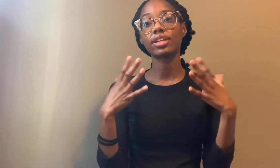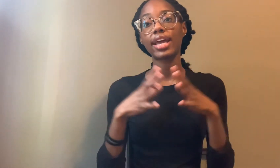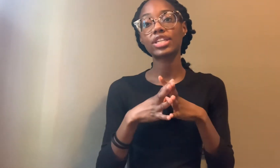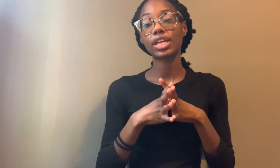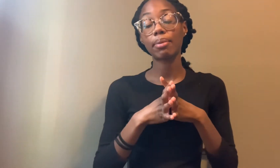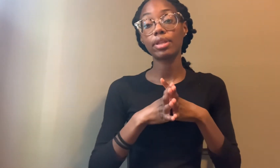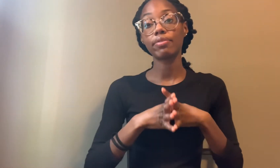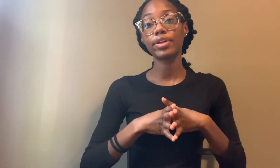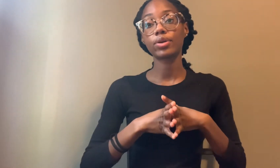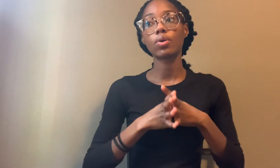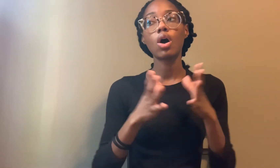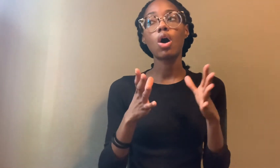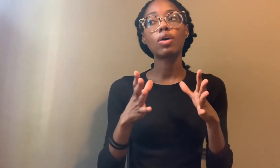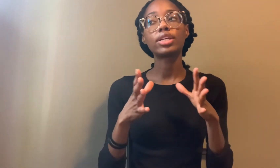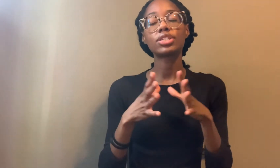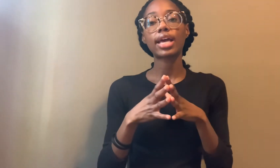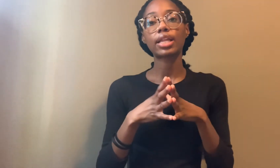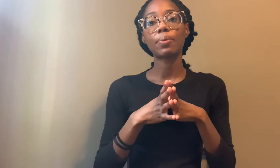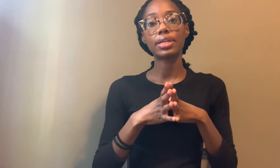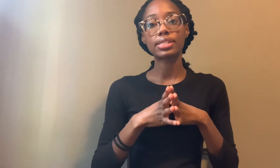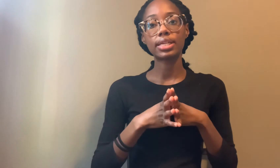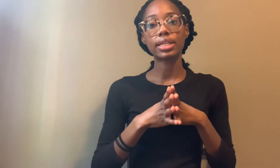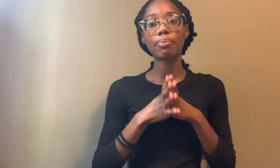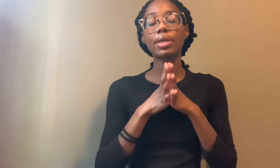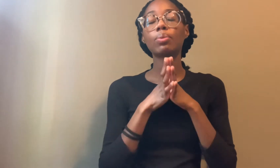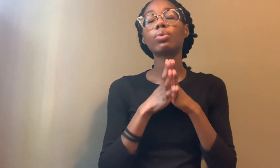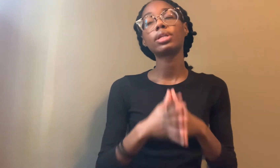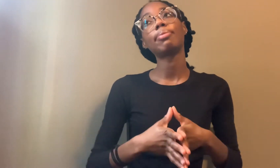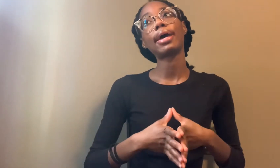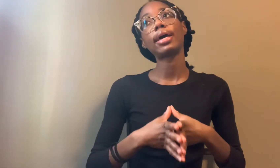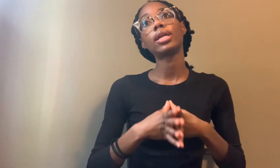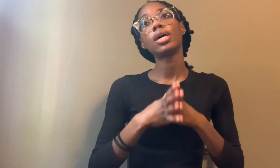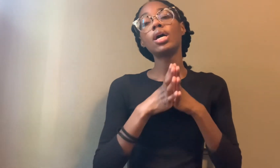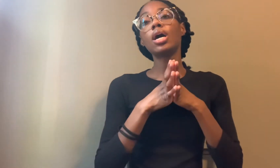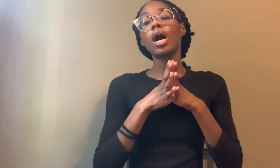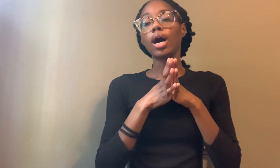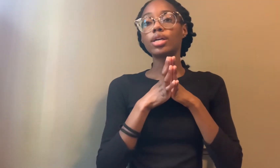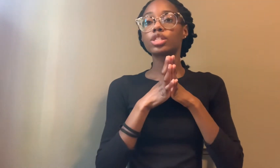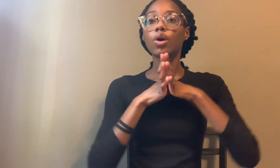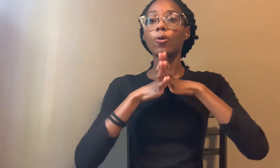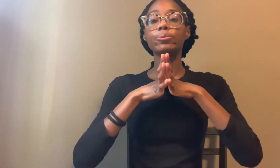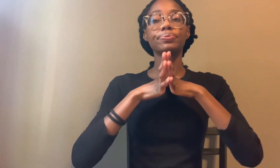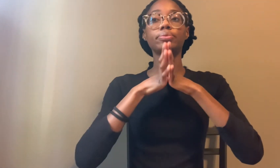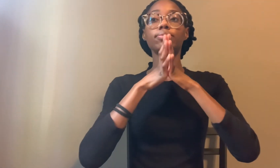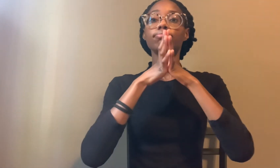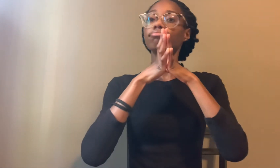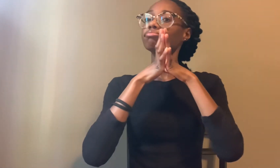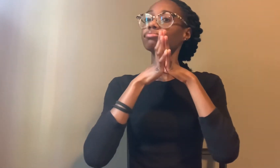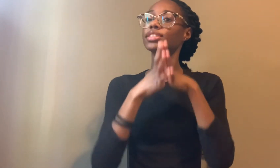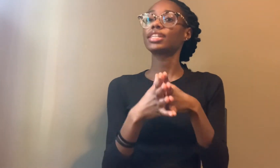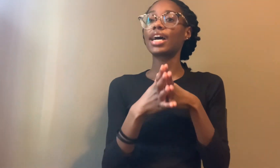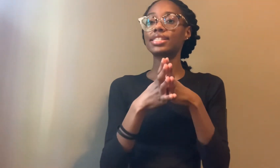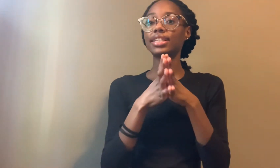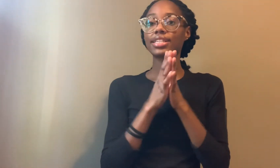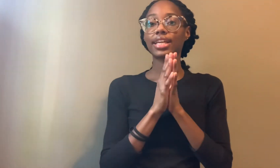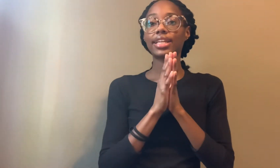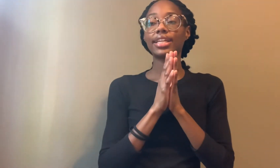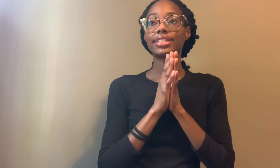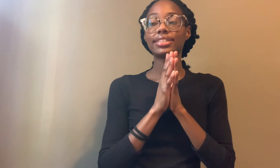dash cam in their vehicle, oh, let's just act like we didn't see it. They beat him really bad. So I see things like that